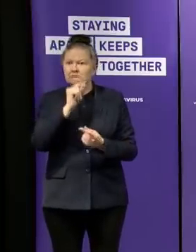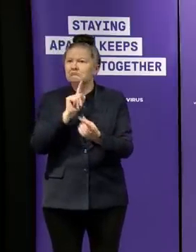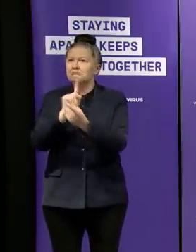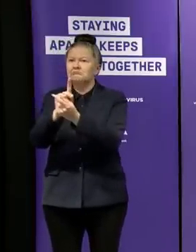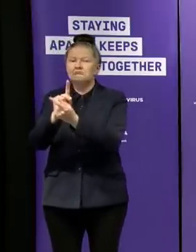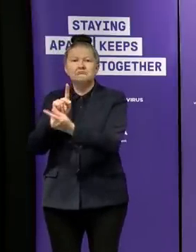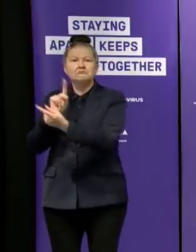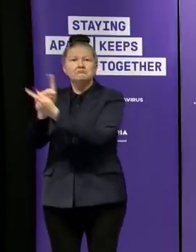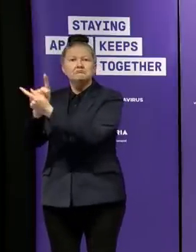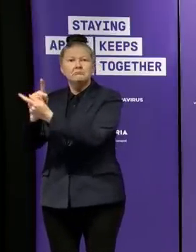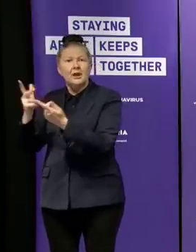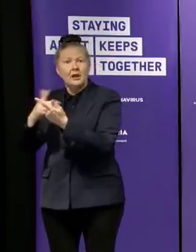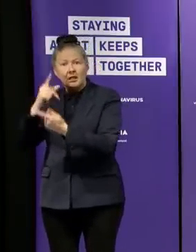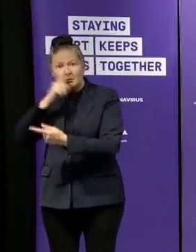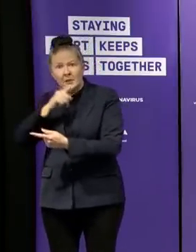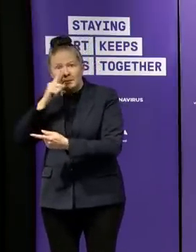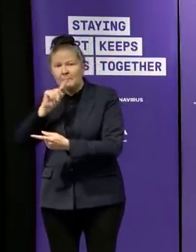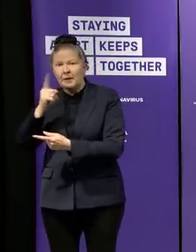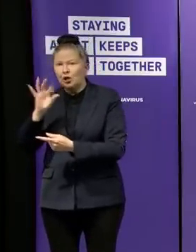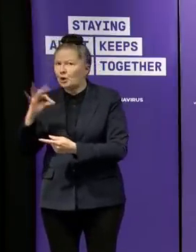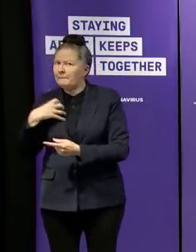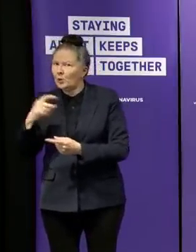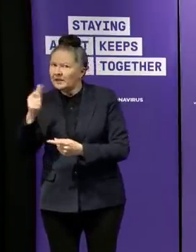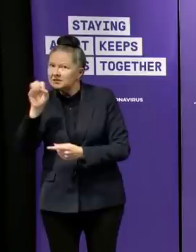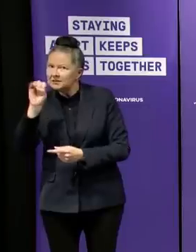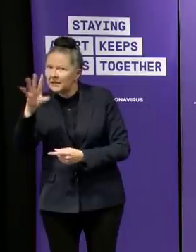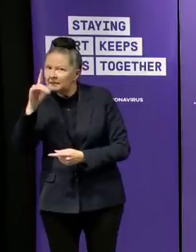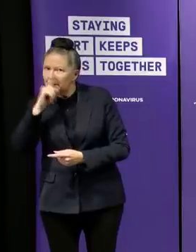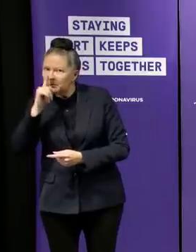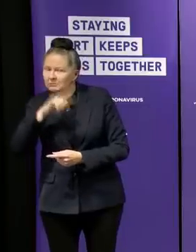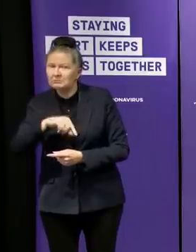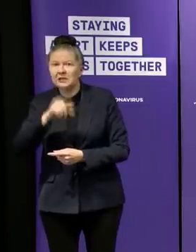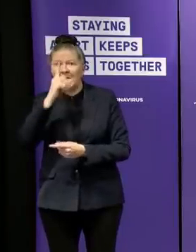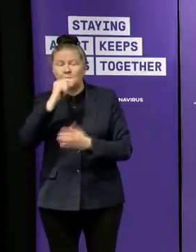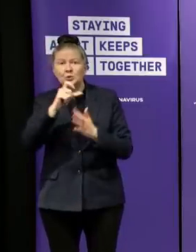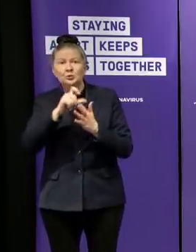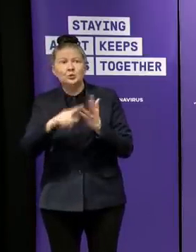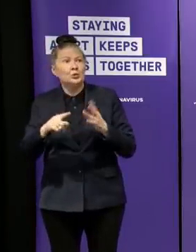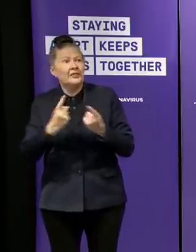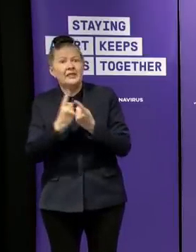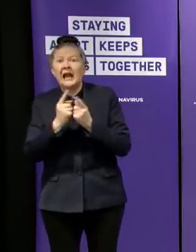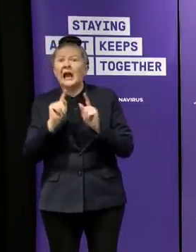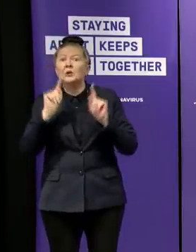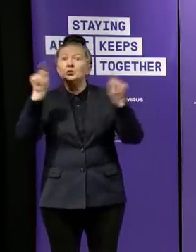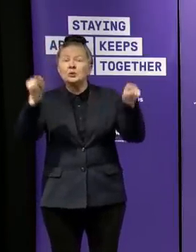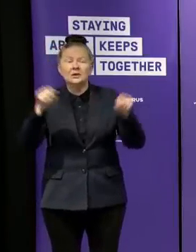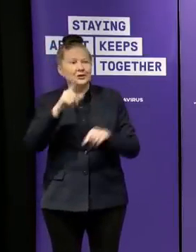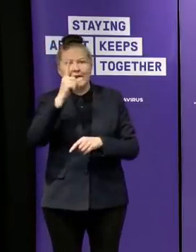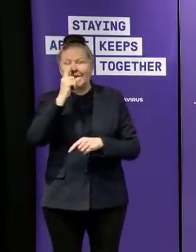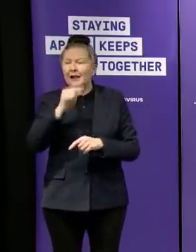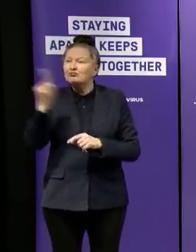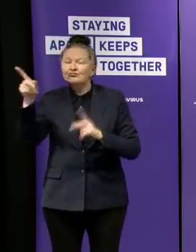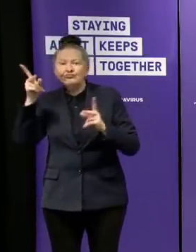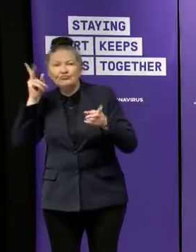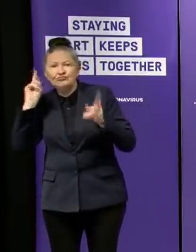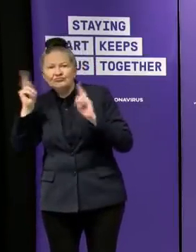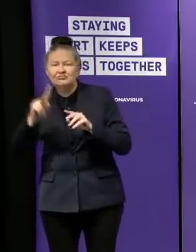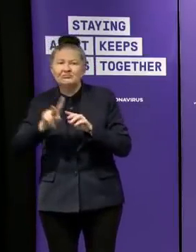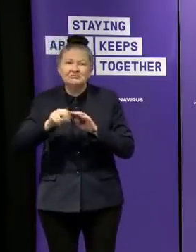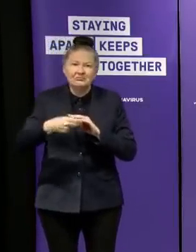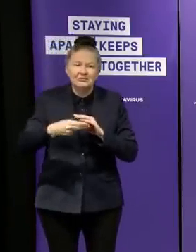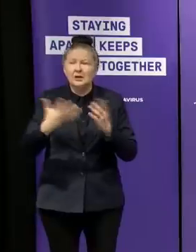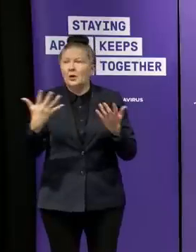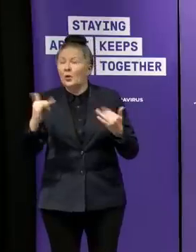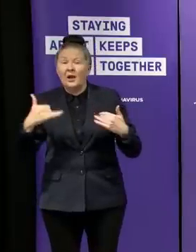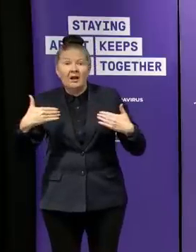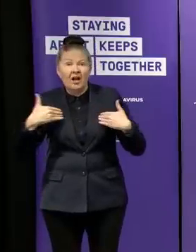provided it's a group of no more than 10. You've got an ability, that's outdoors, you've got an ability to go and access some more services that are open now that weren't, whether it's allied